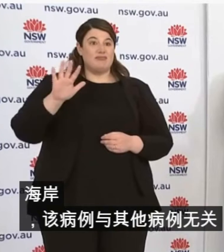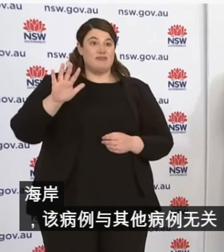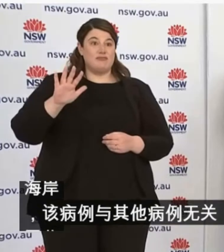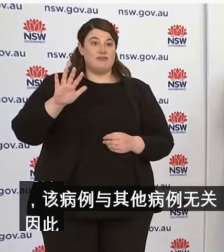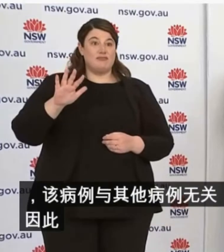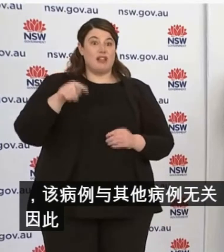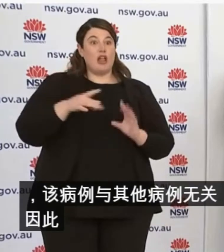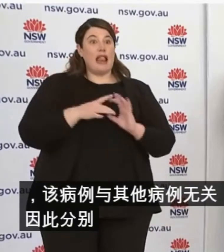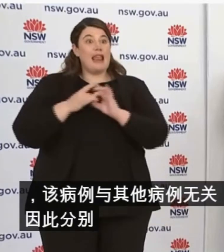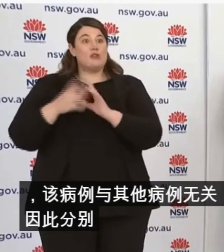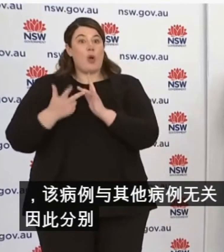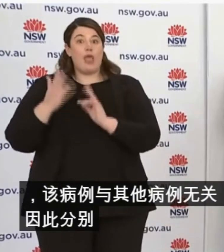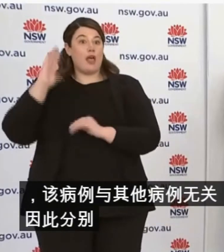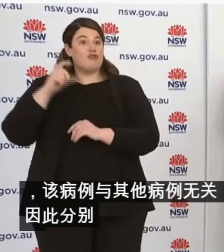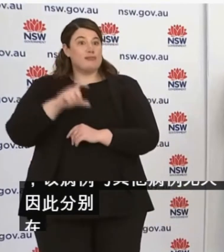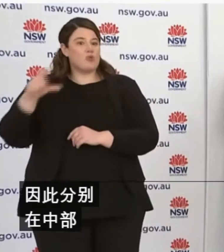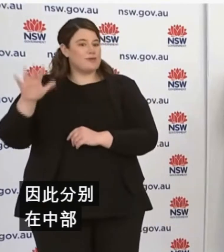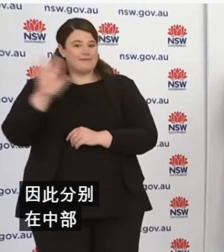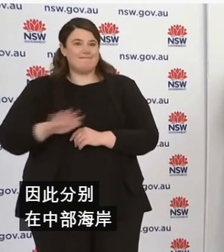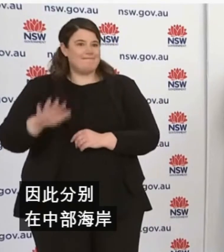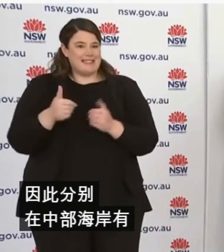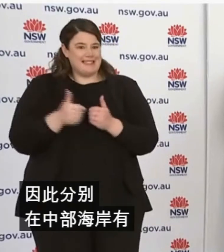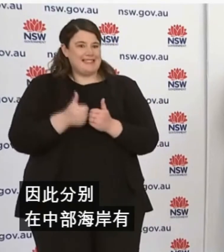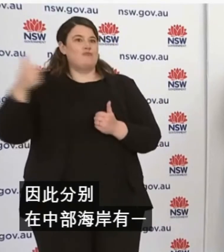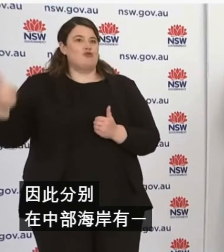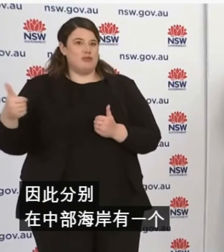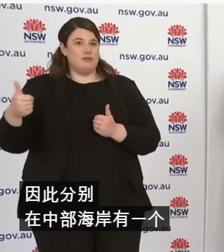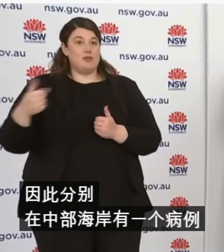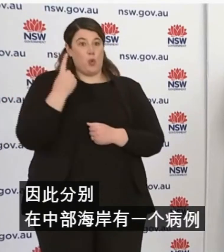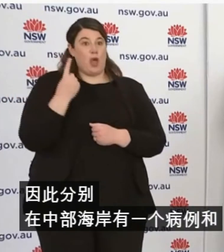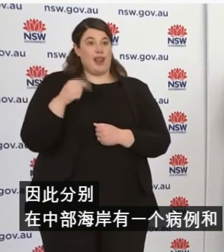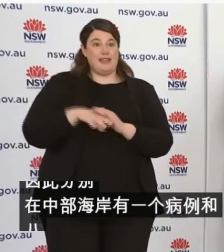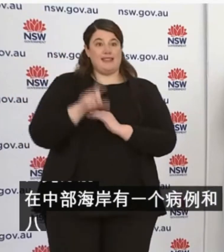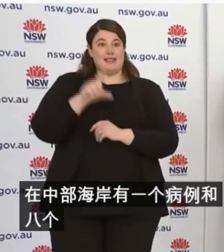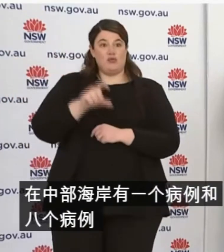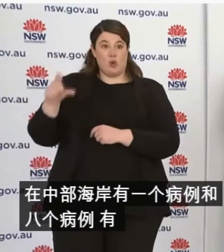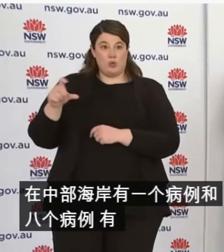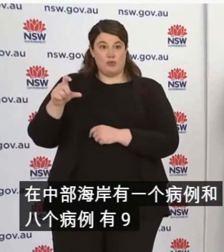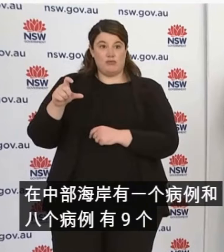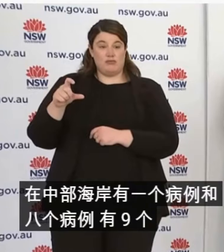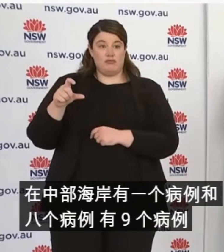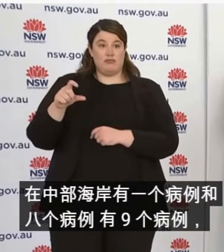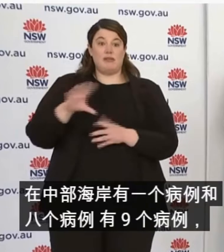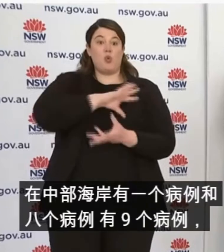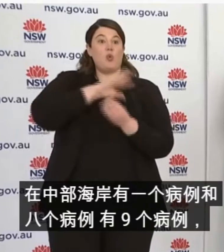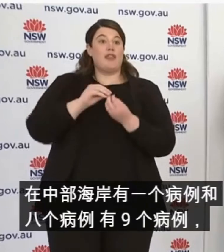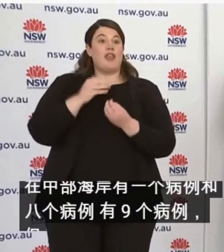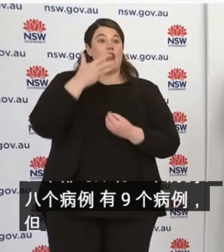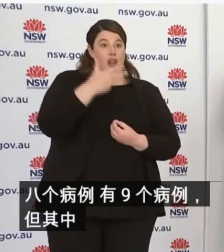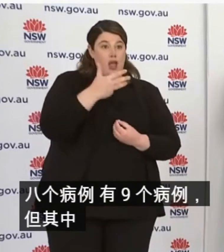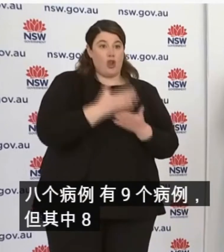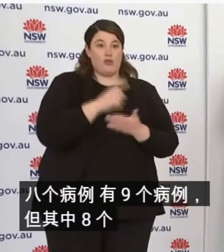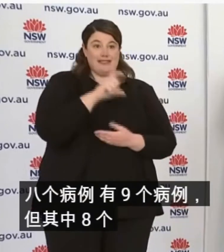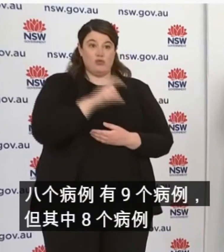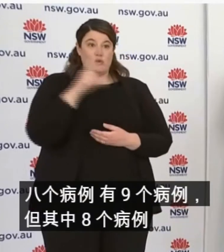not linked to the other cases. So separately, there's a case in Central Coast, and 8 of the cases, there are 9 cases, but